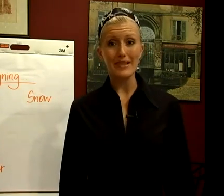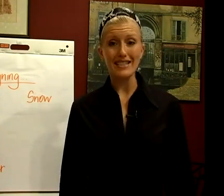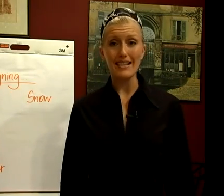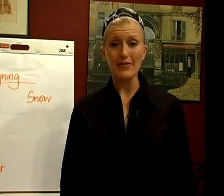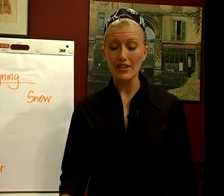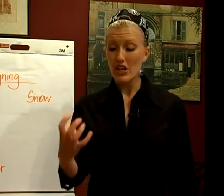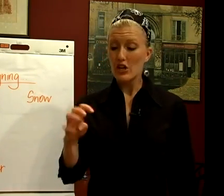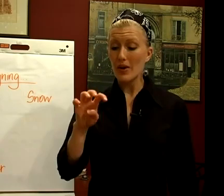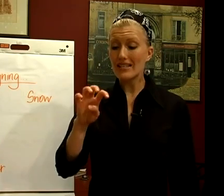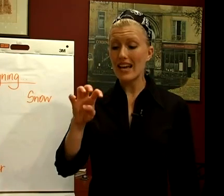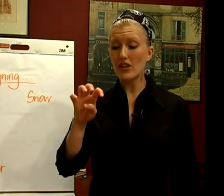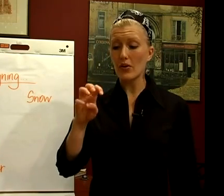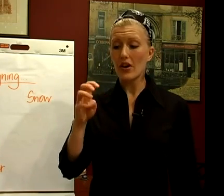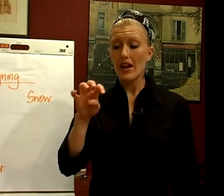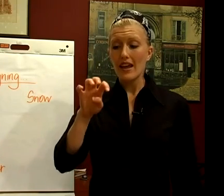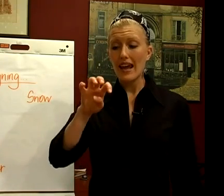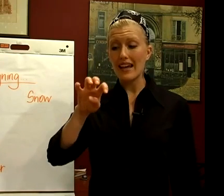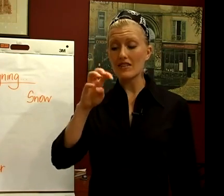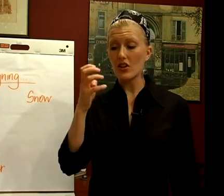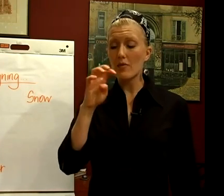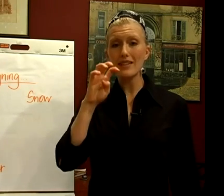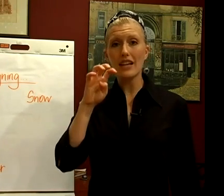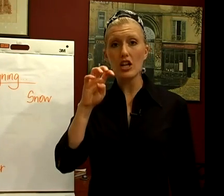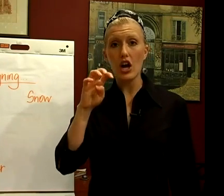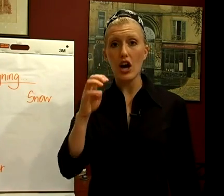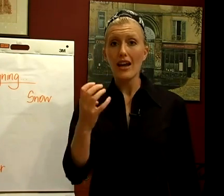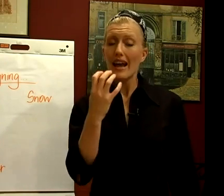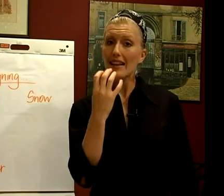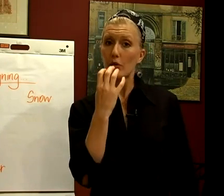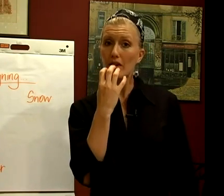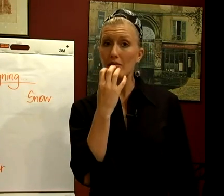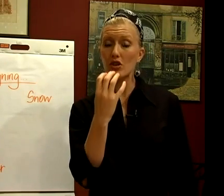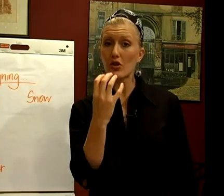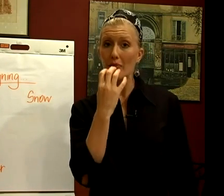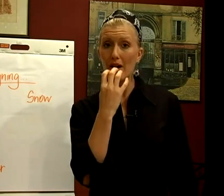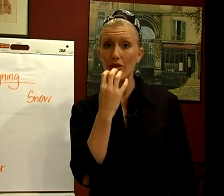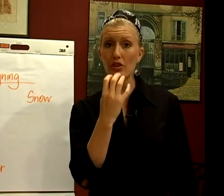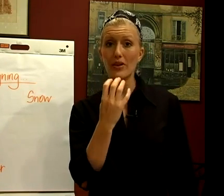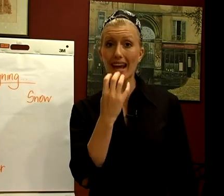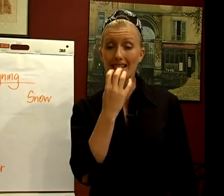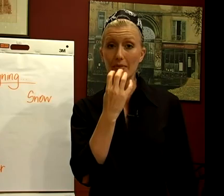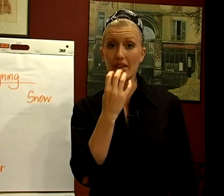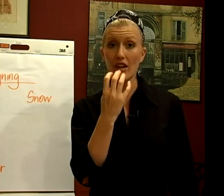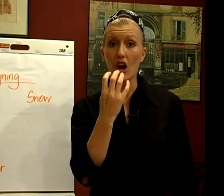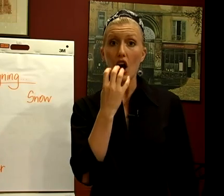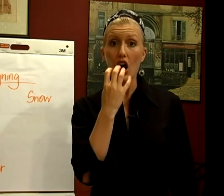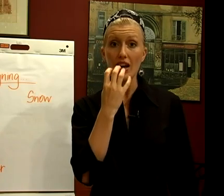bit different. You want to take your hands almost like a claw and like you're putting them to your mouth, like you ate something hot